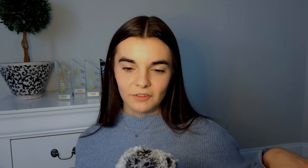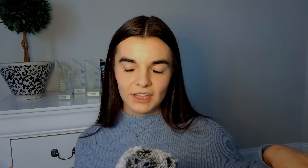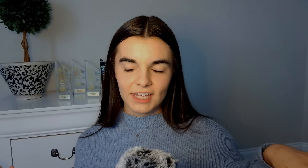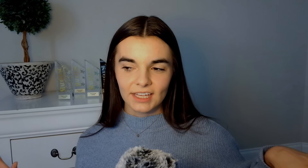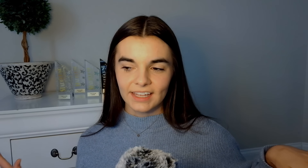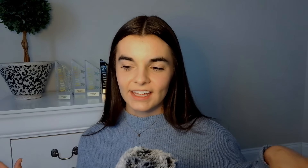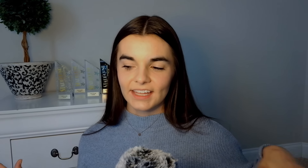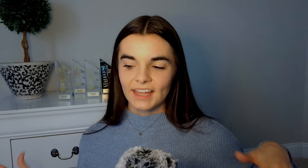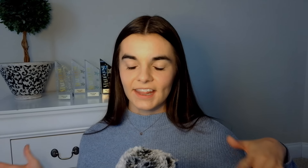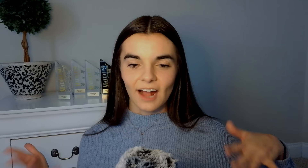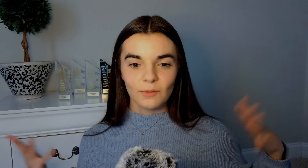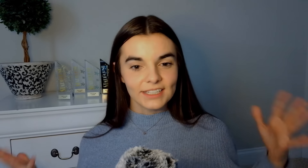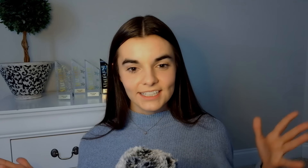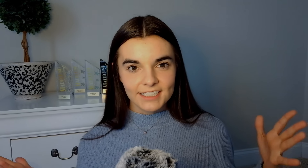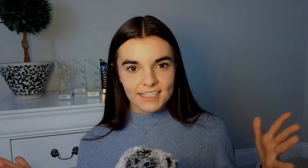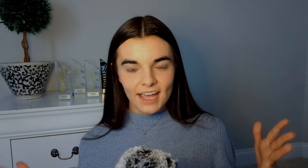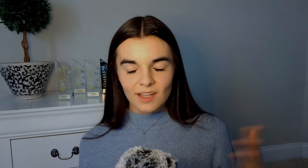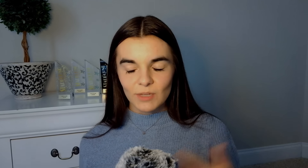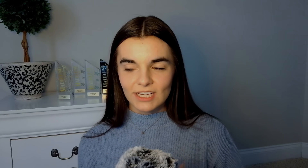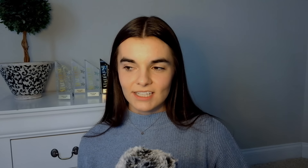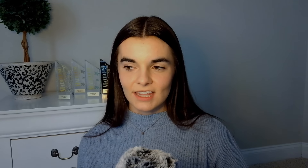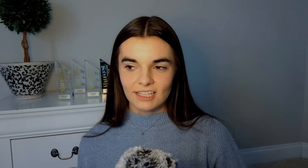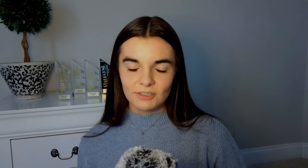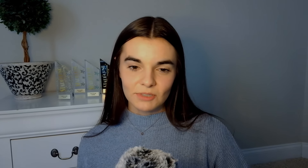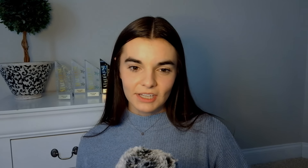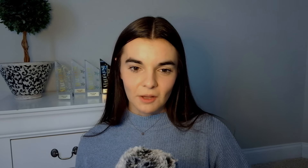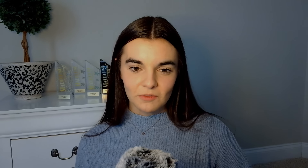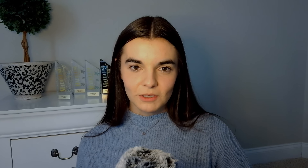everything that we did today, because I think it's really helpful to